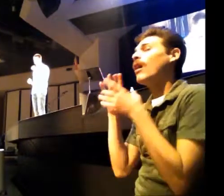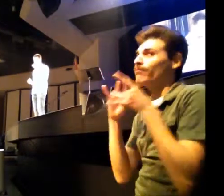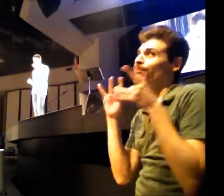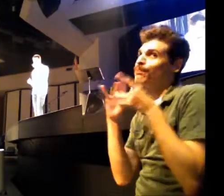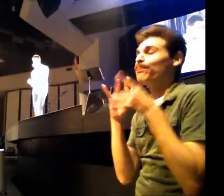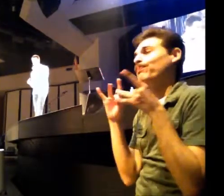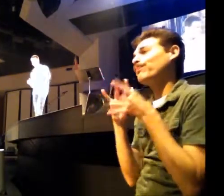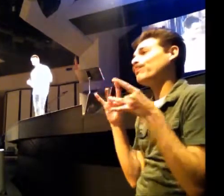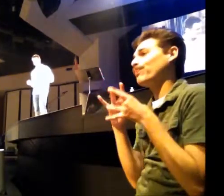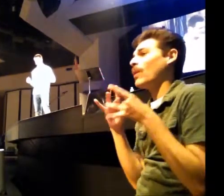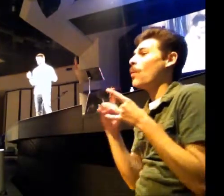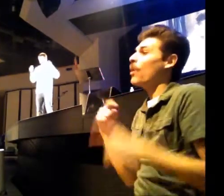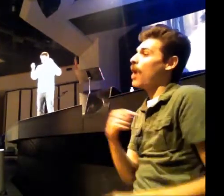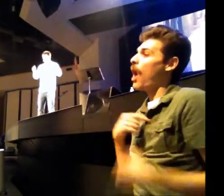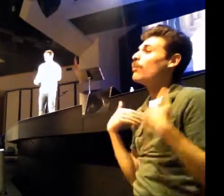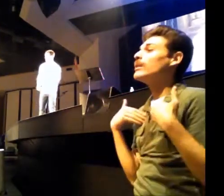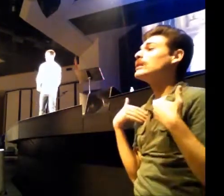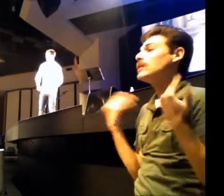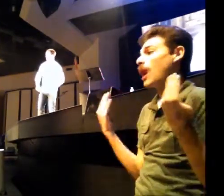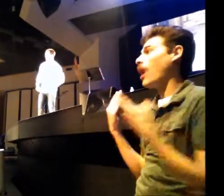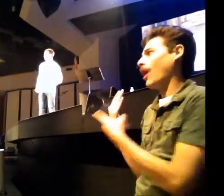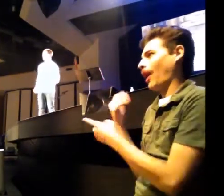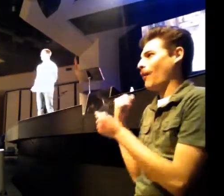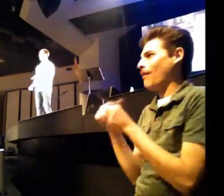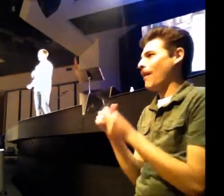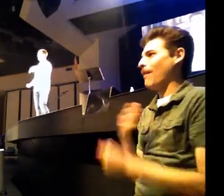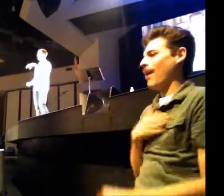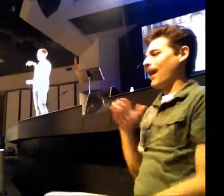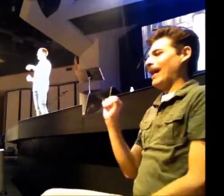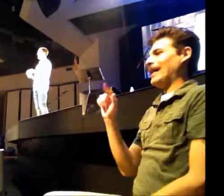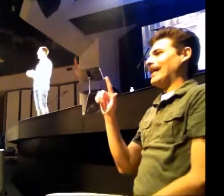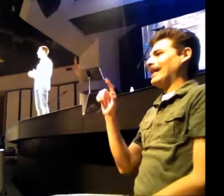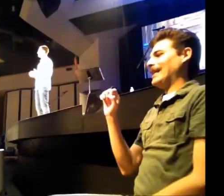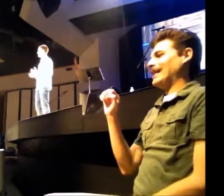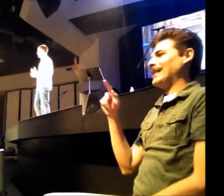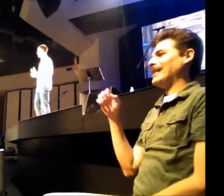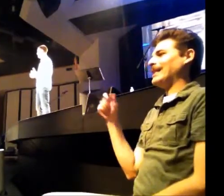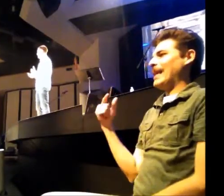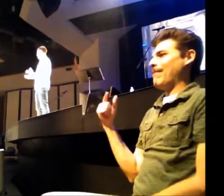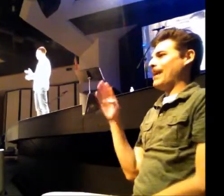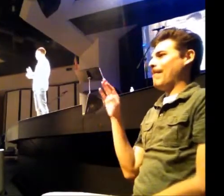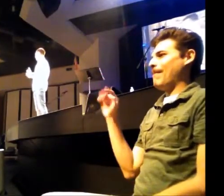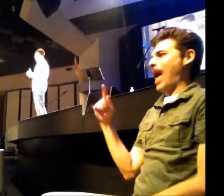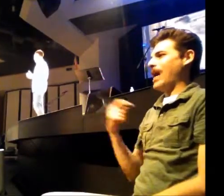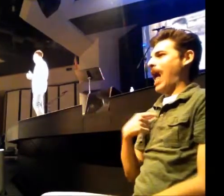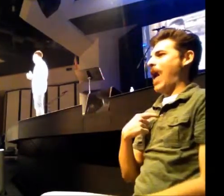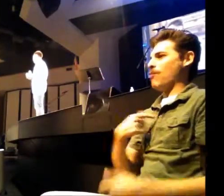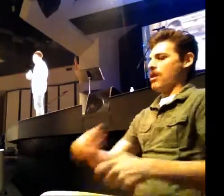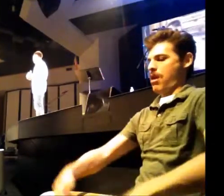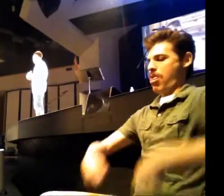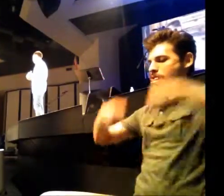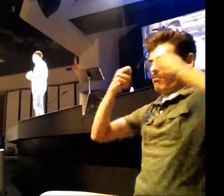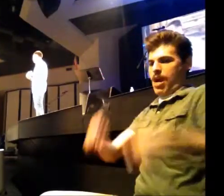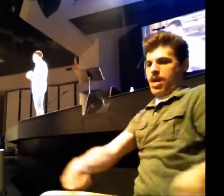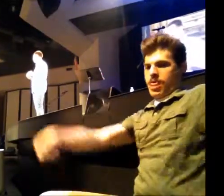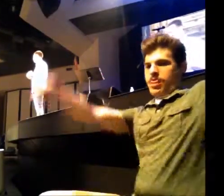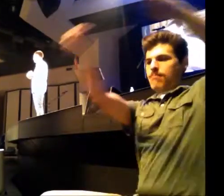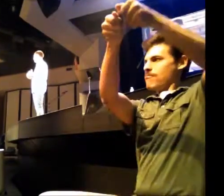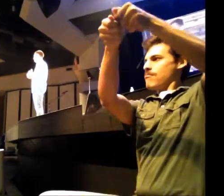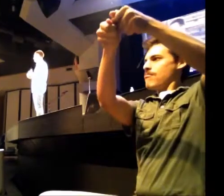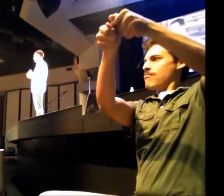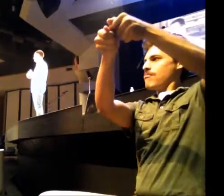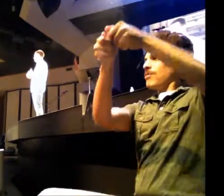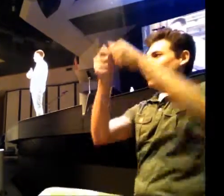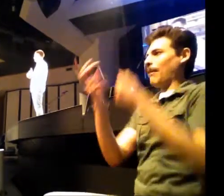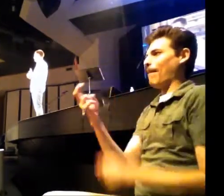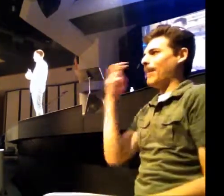about how when we were younger, I used to put a sleeping bag over her body and leave her blindly around the house, and how most of the time when this would occur, I'd lead her up to the